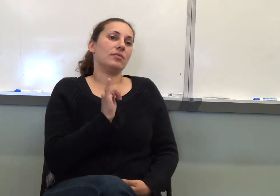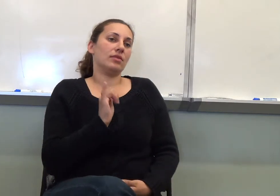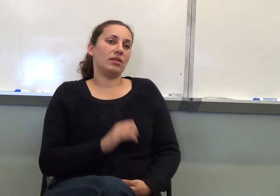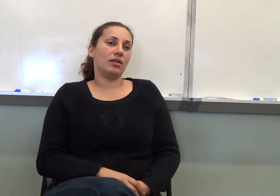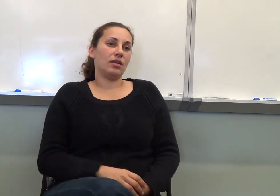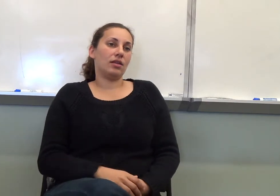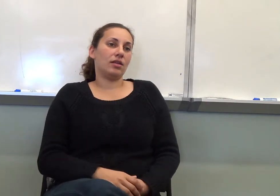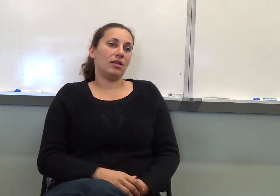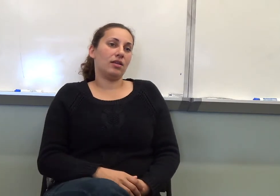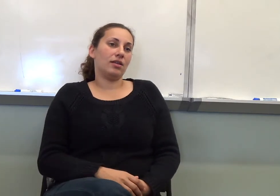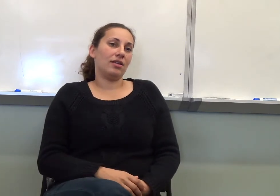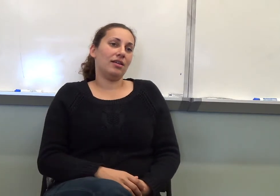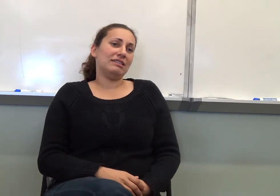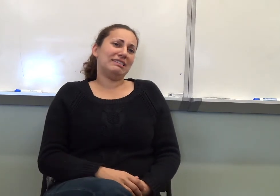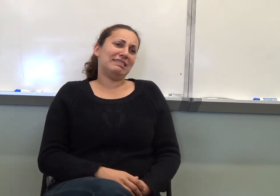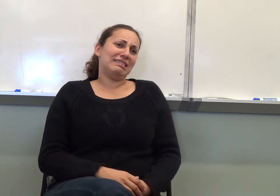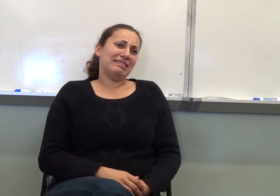is to the first power.